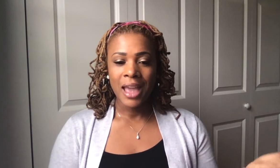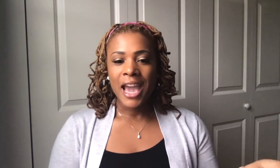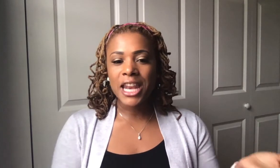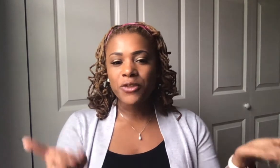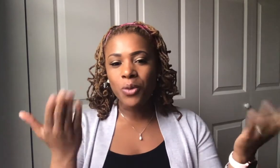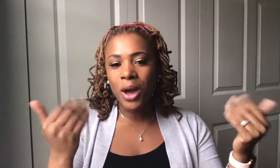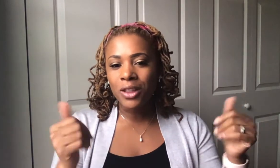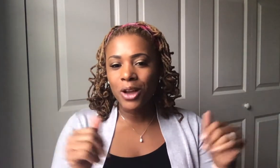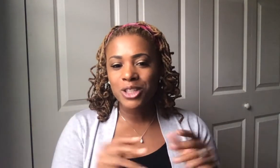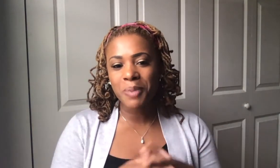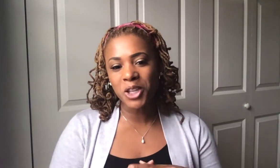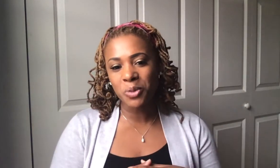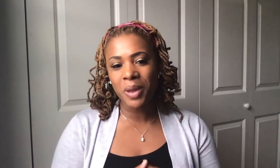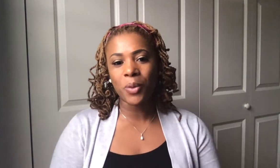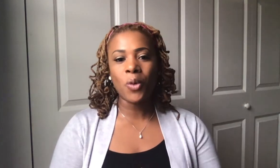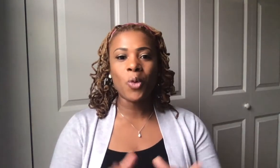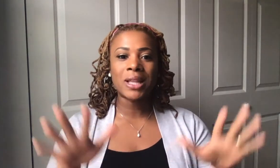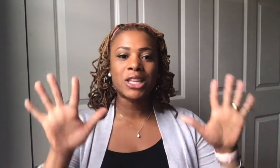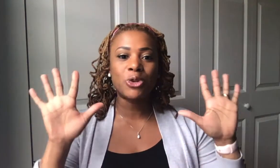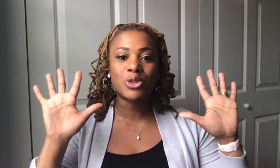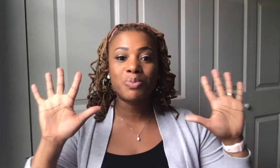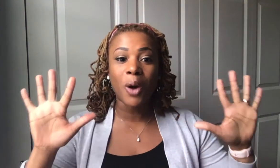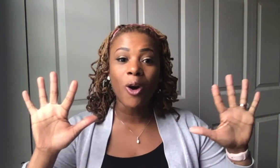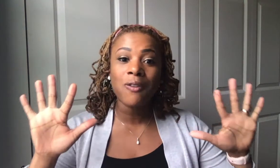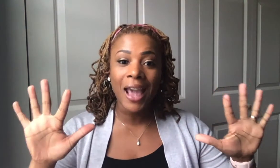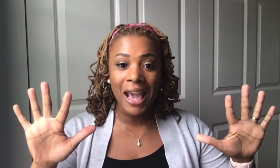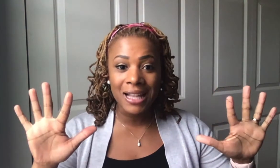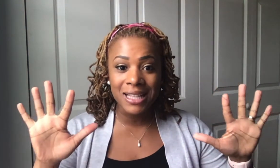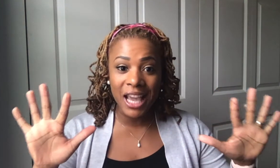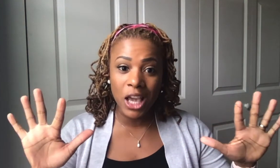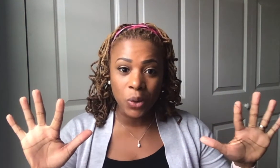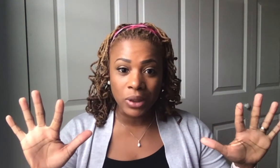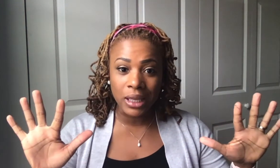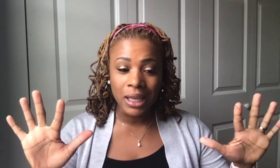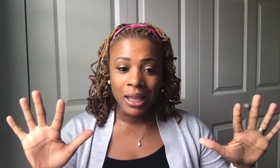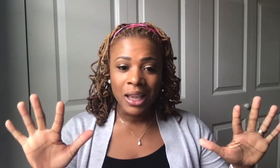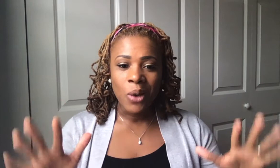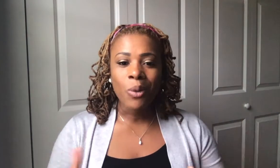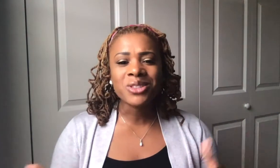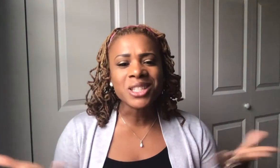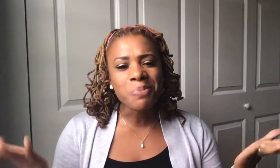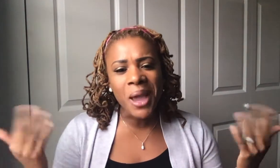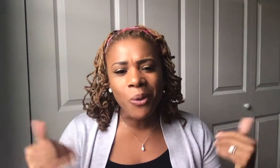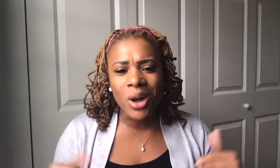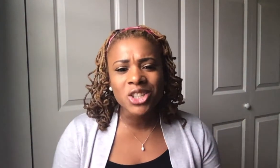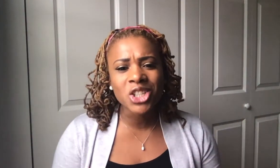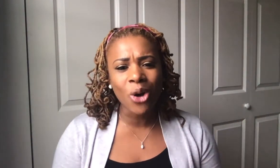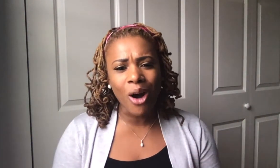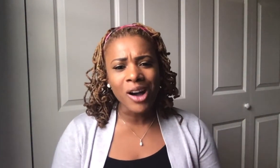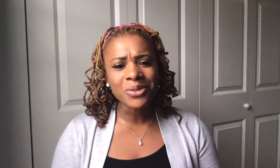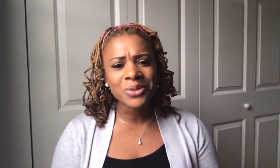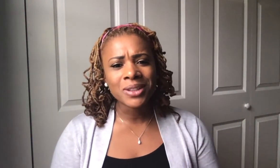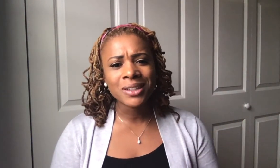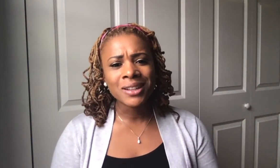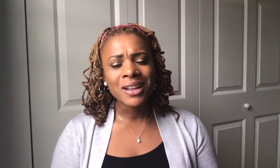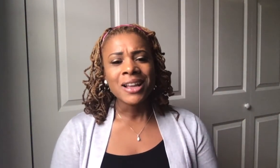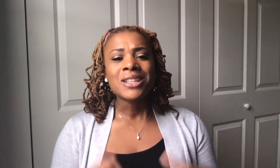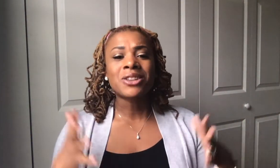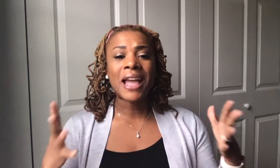And if you're one of those special people who can use both hands equally, well, just pick one, show off. So now that